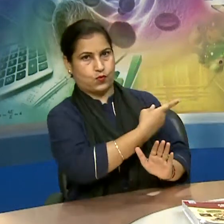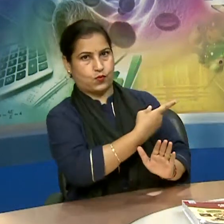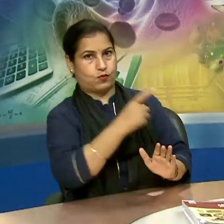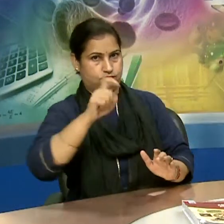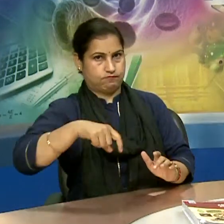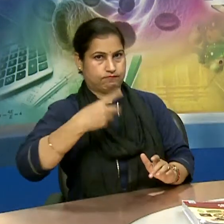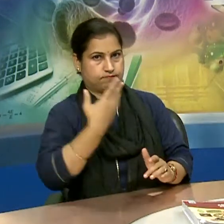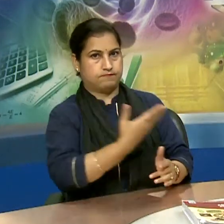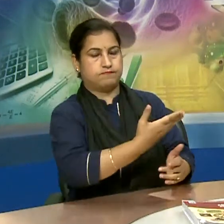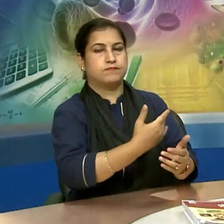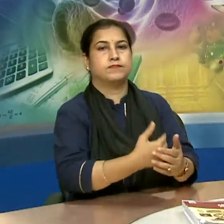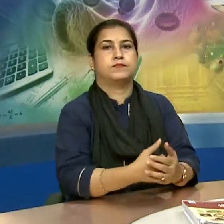Let's see.